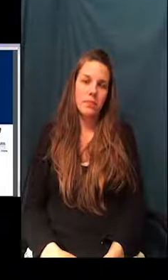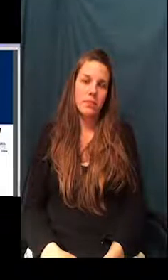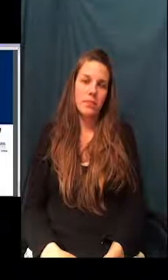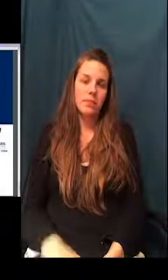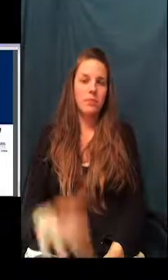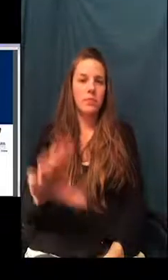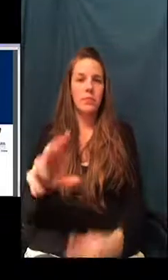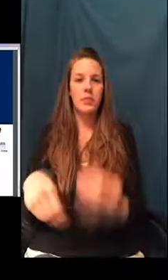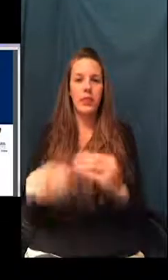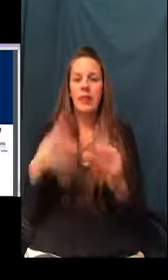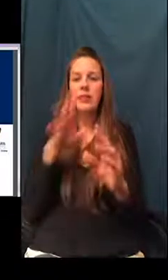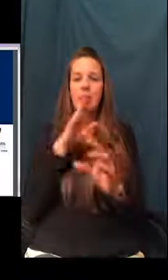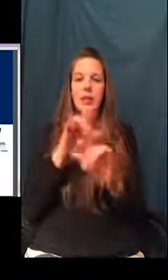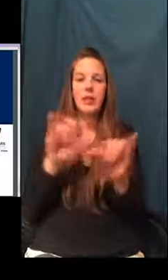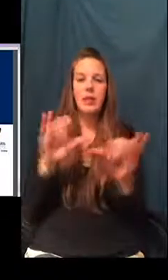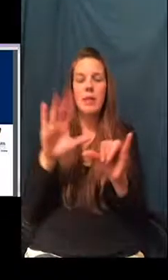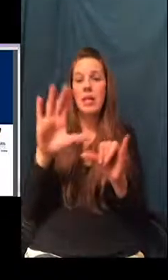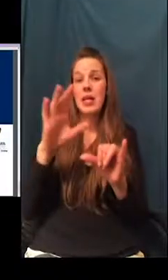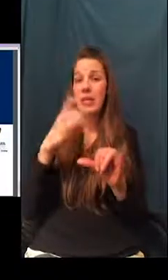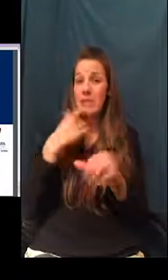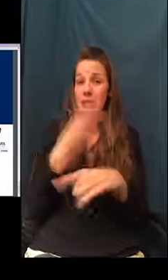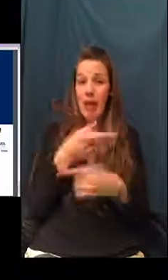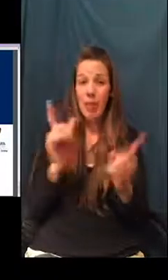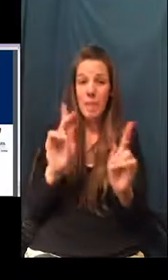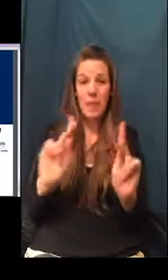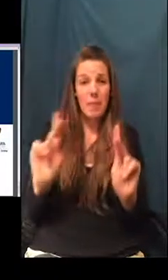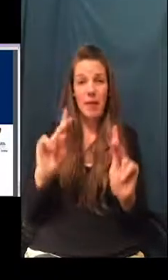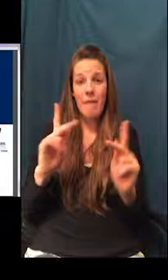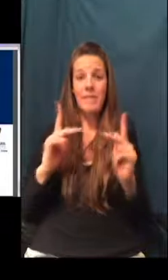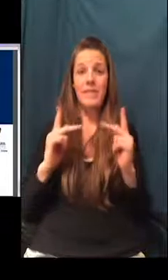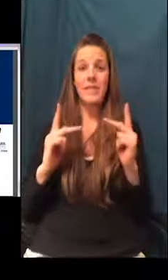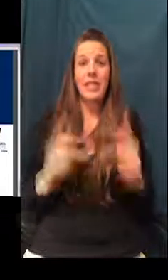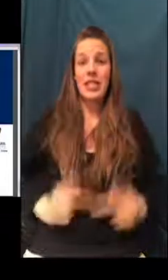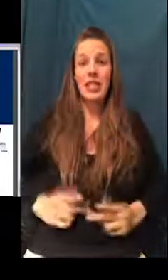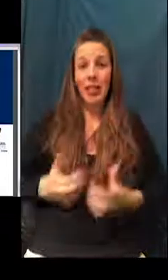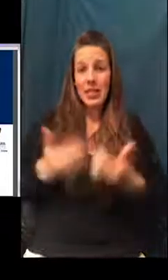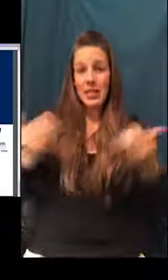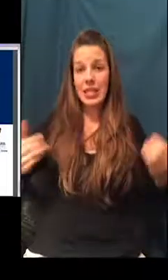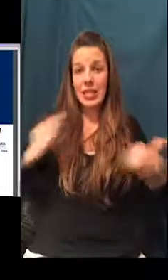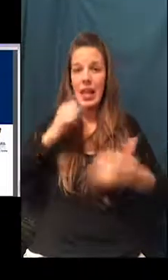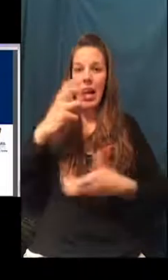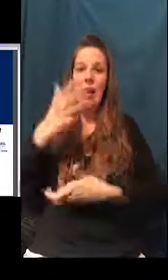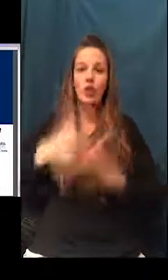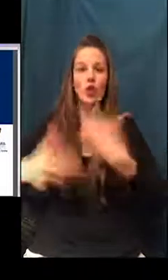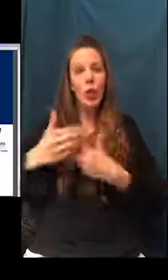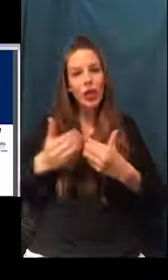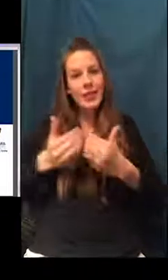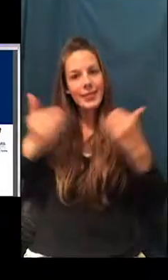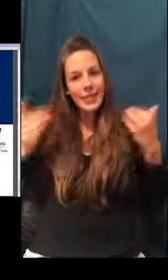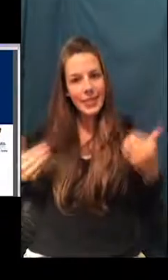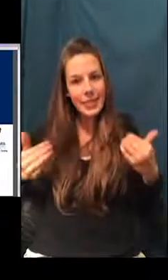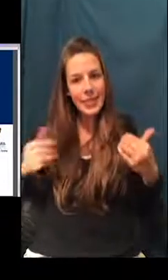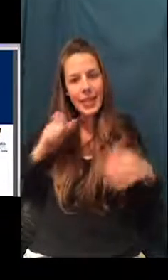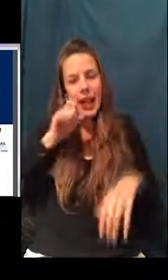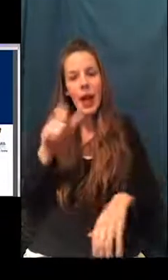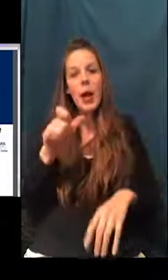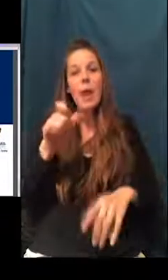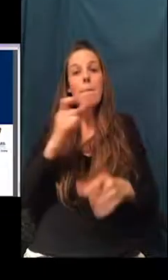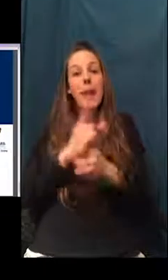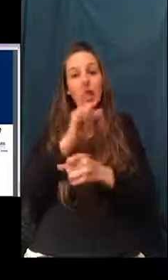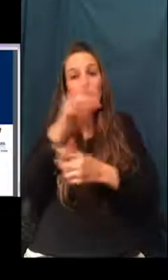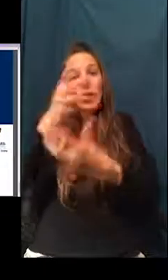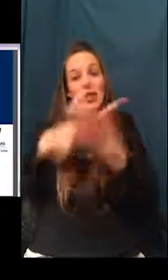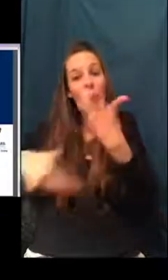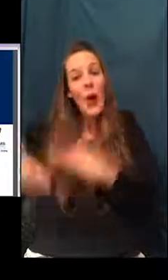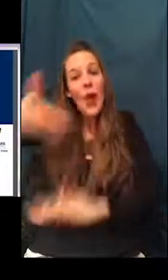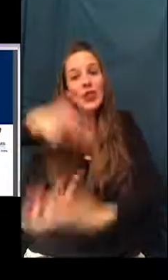Just going to say, I'm going to keep telling people it's physical distancing, not social distancing. So make sure you're